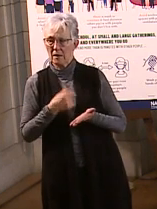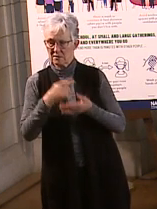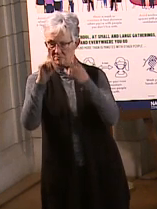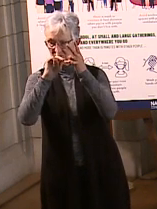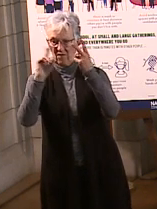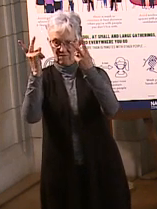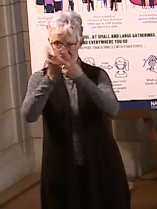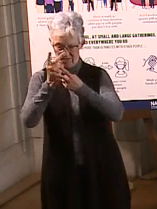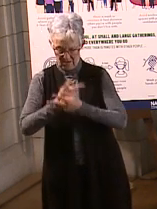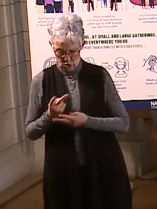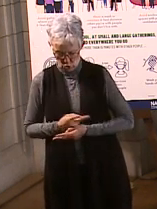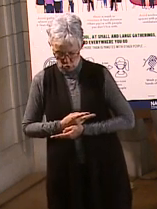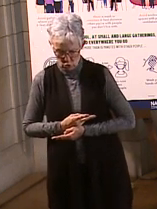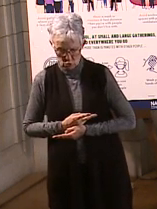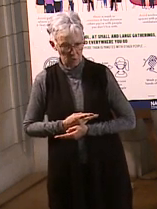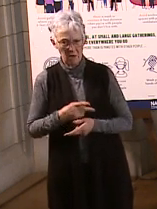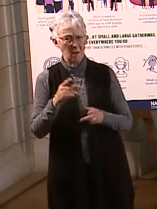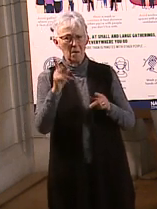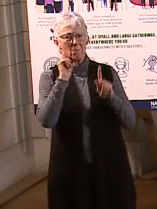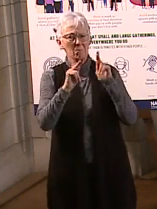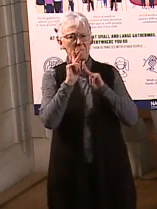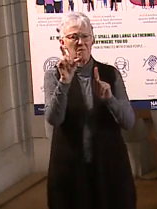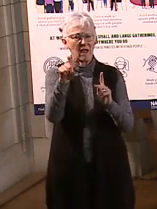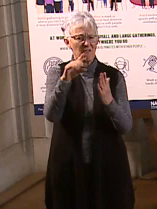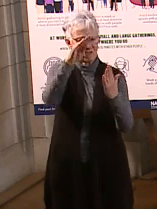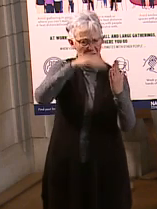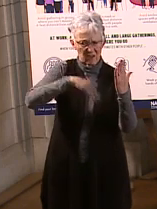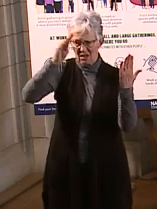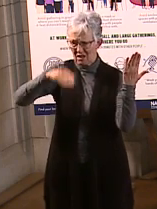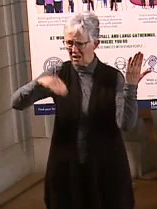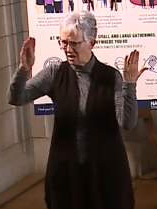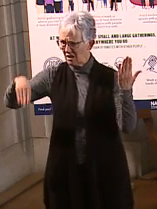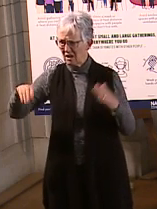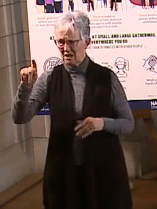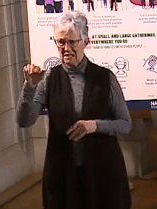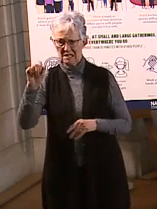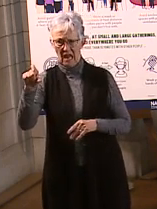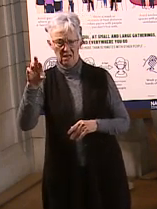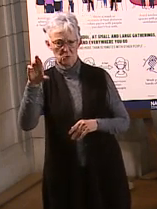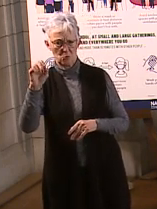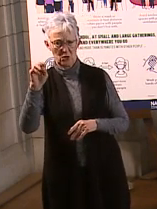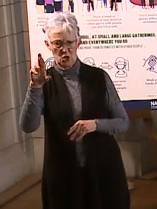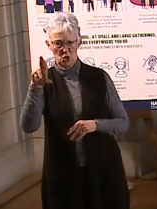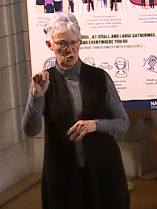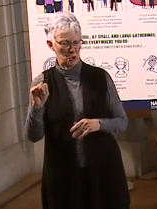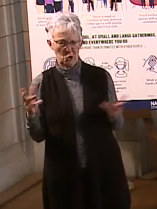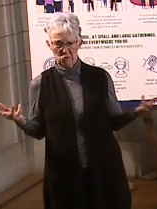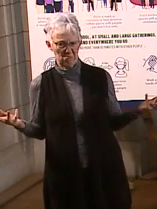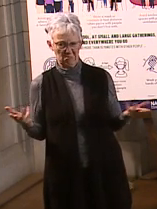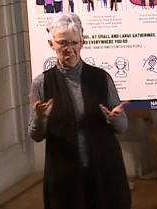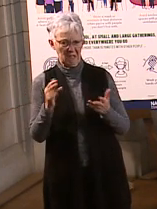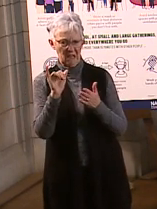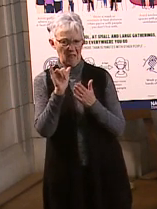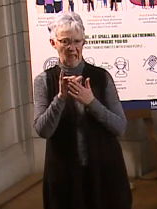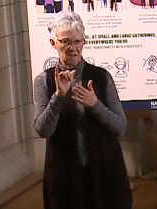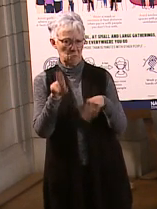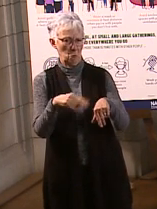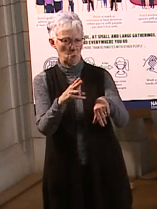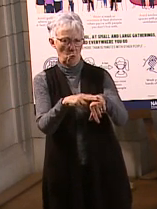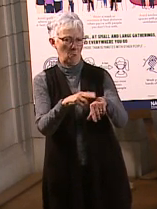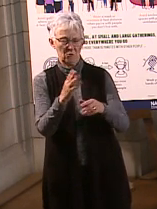income tax return they're going to be preparing for the state. So it's just a piece of their overall income tax. It's not their entire income tax